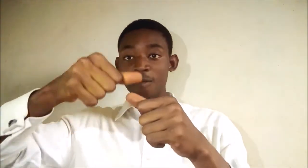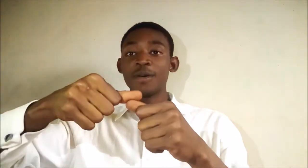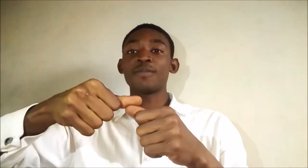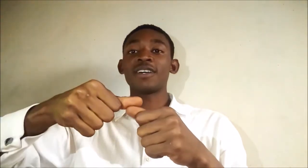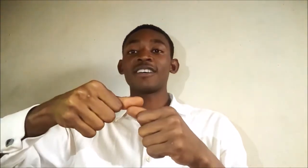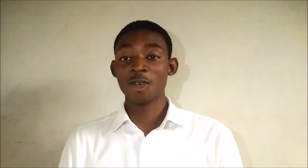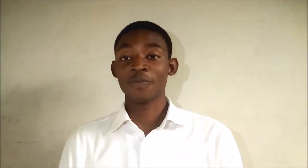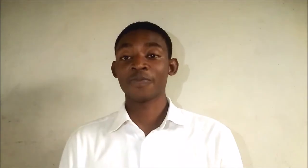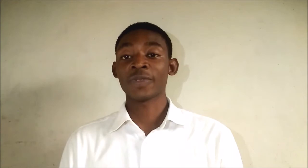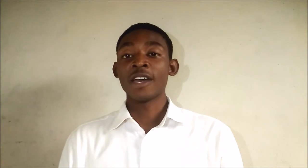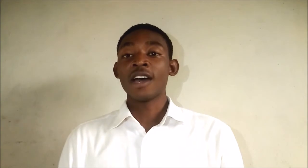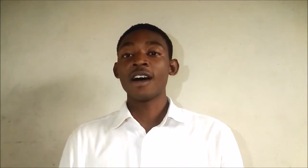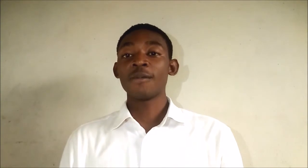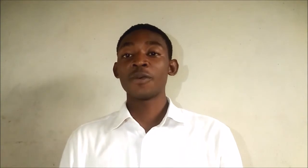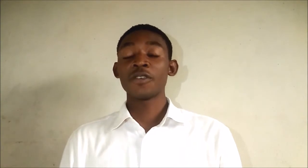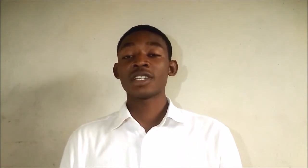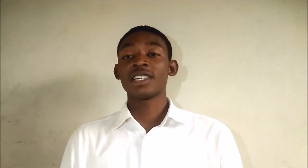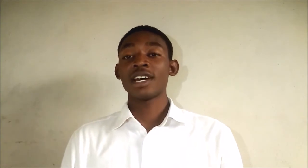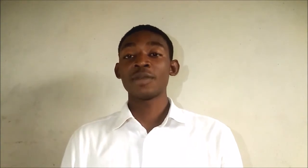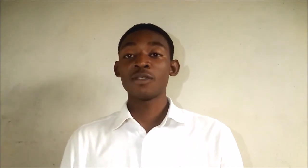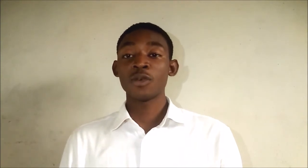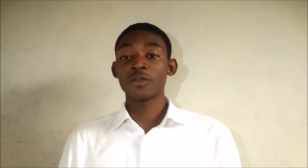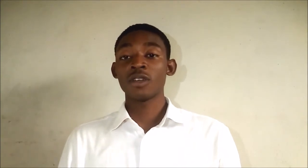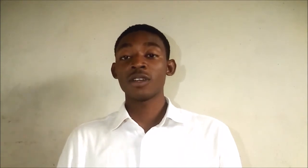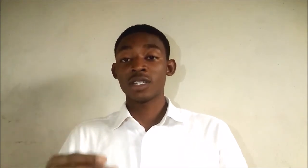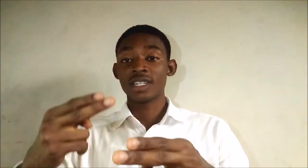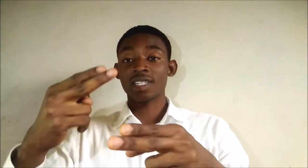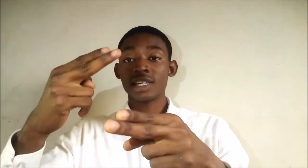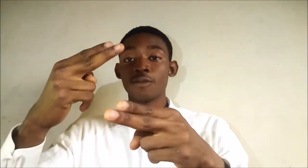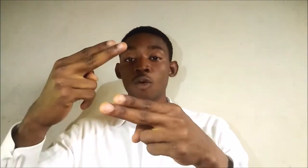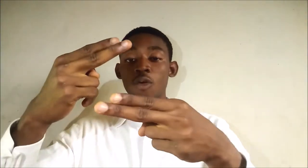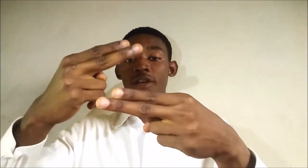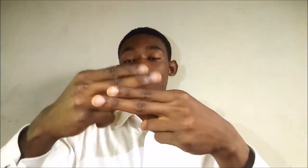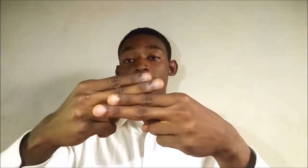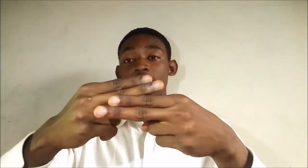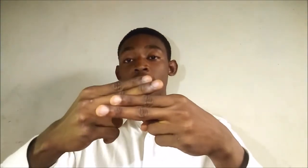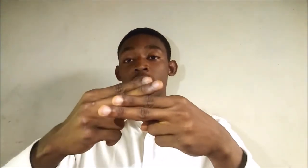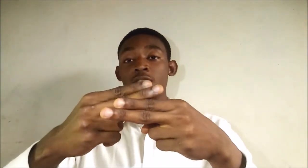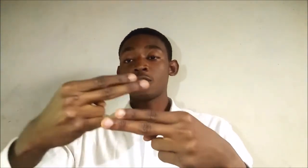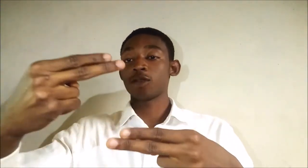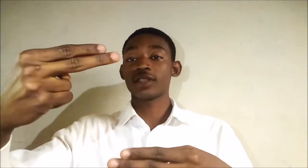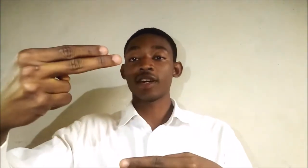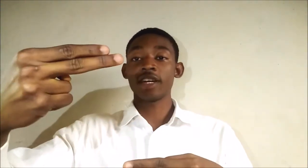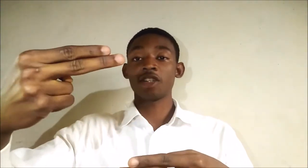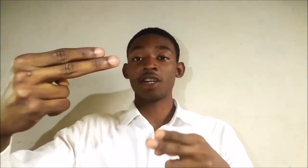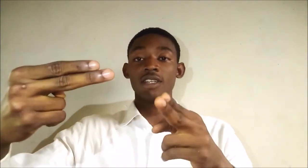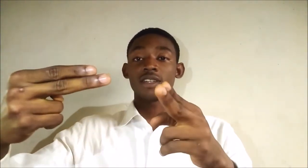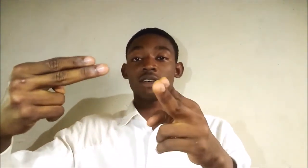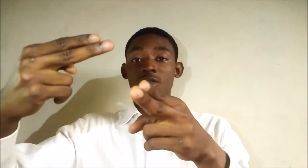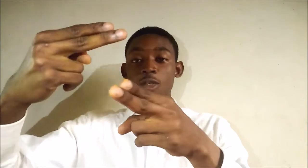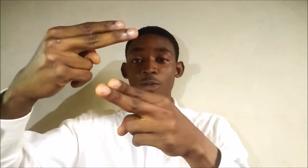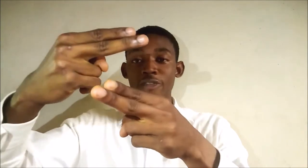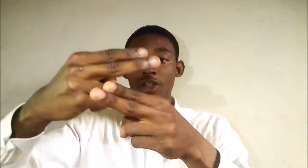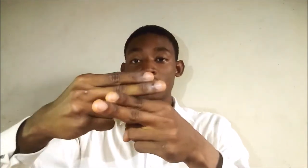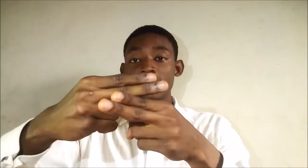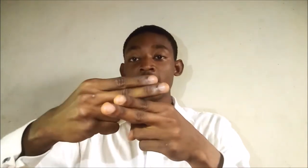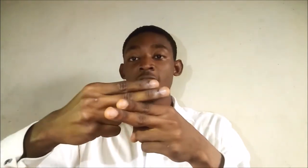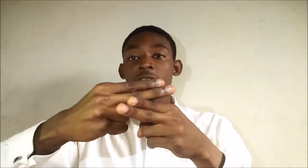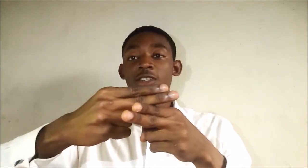remember. Previously, I believe we've not learned the sign for name. So it's the H hand on top of each other. So this is the